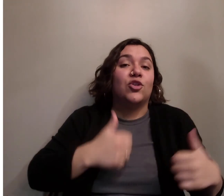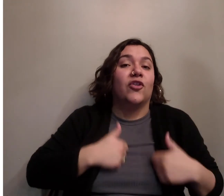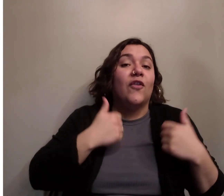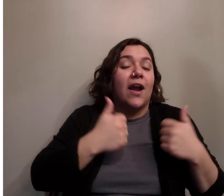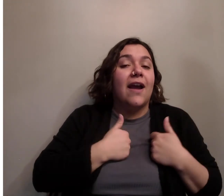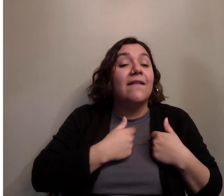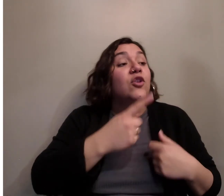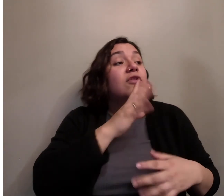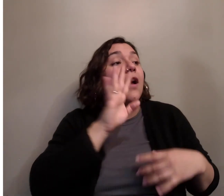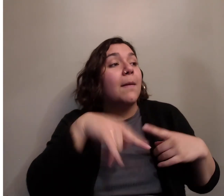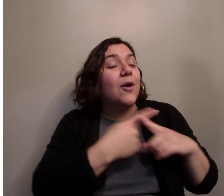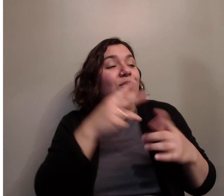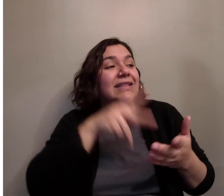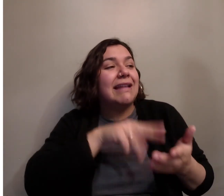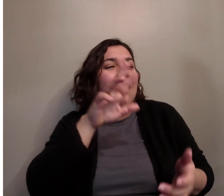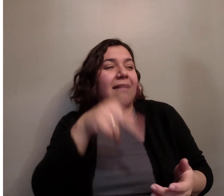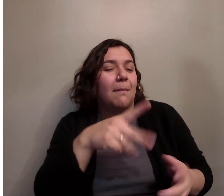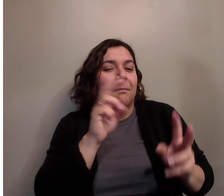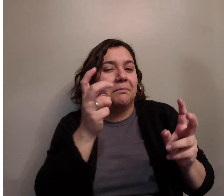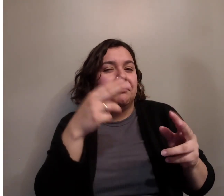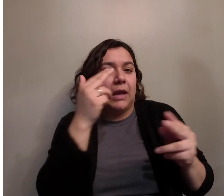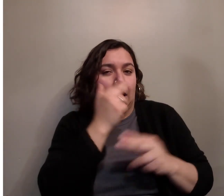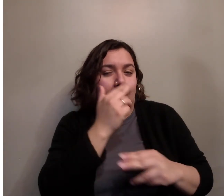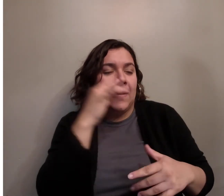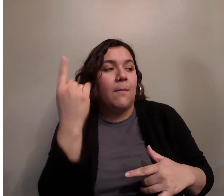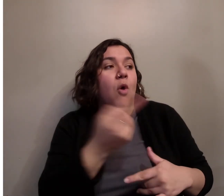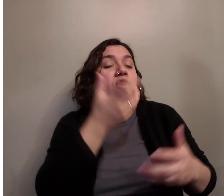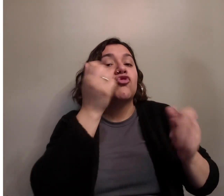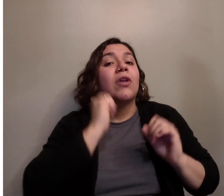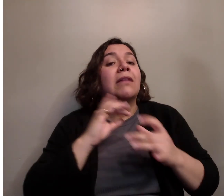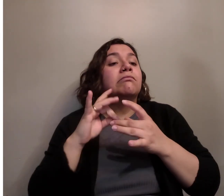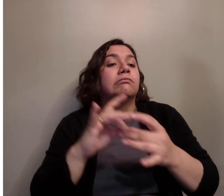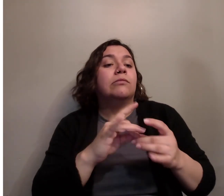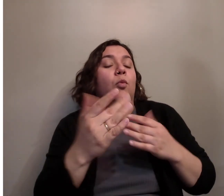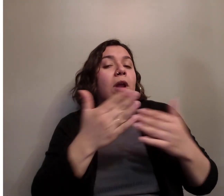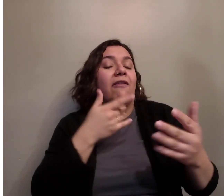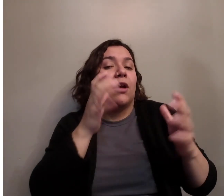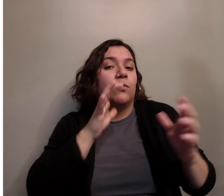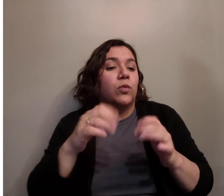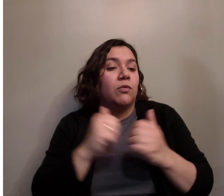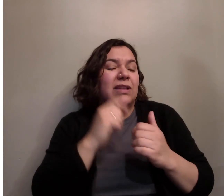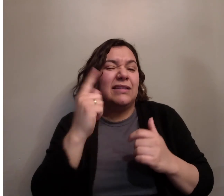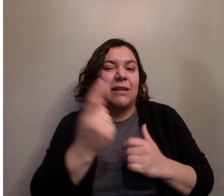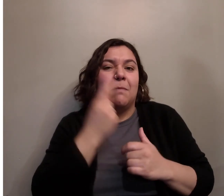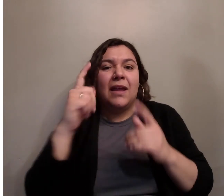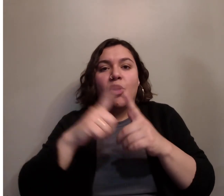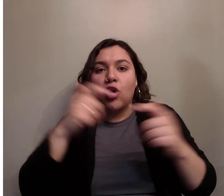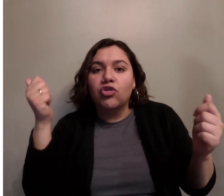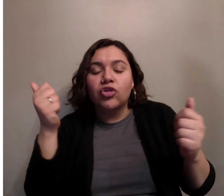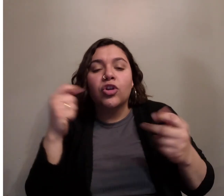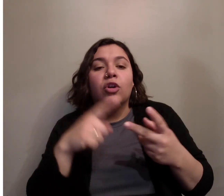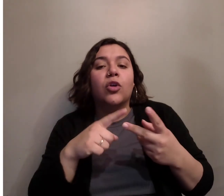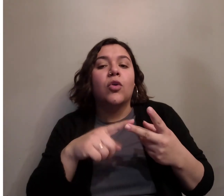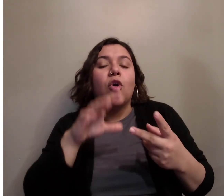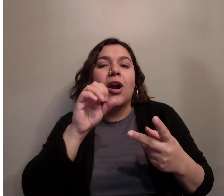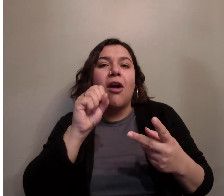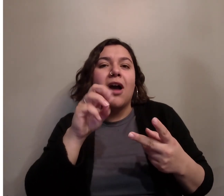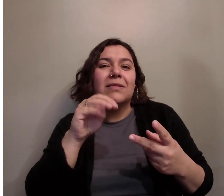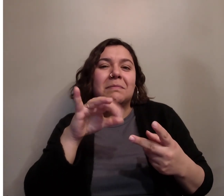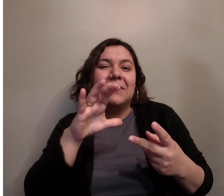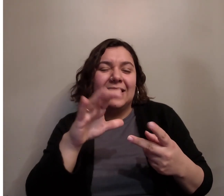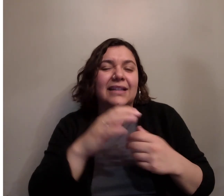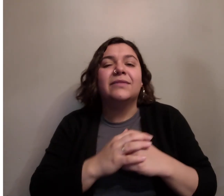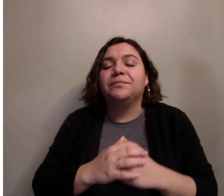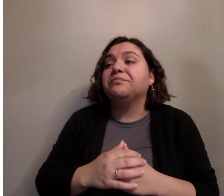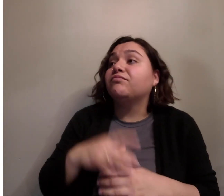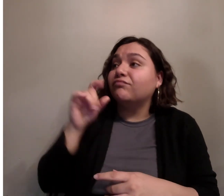long run. You've said about your stand-up comedy that I'm always trying to tie whatever I'm doing with something larger